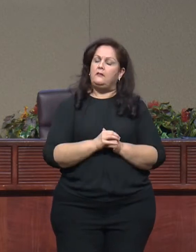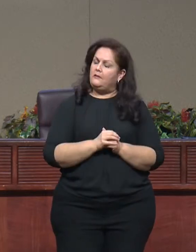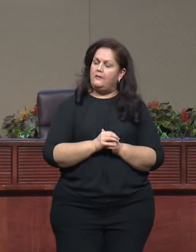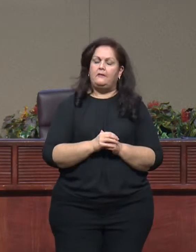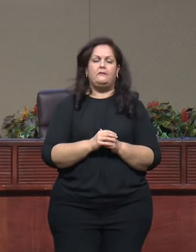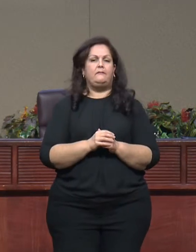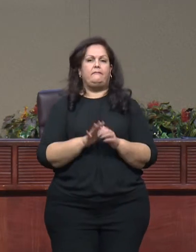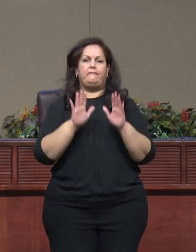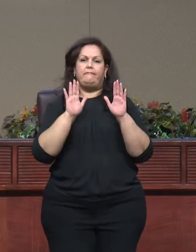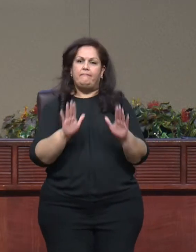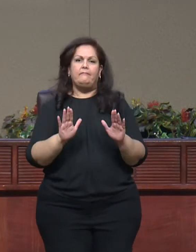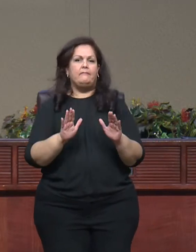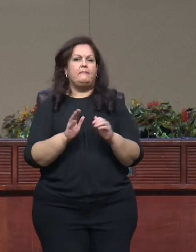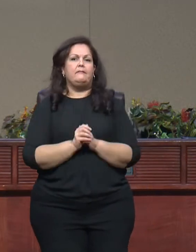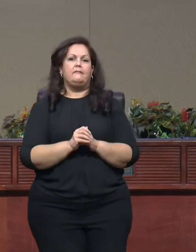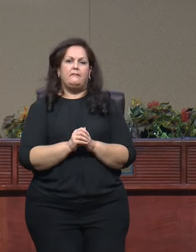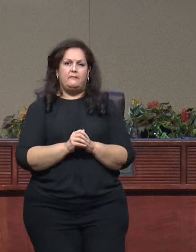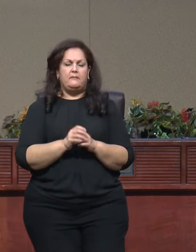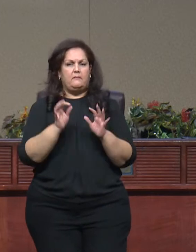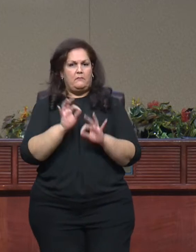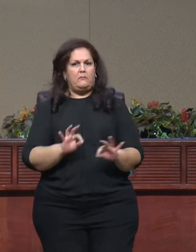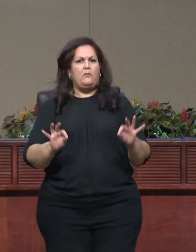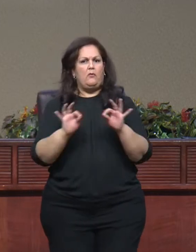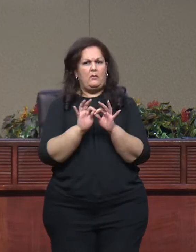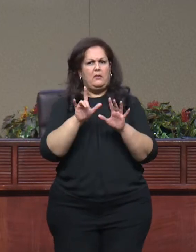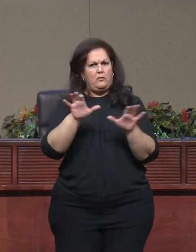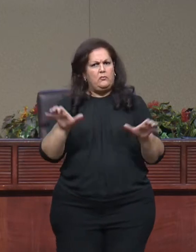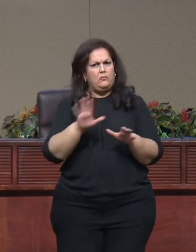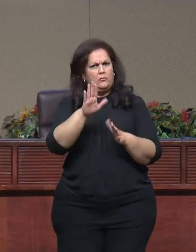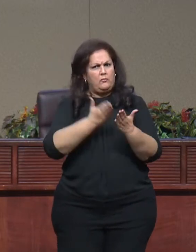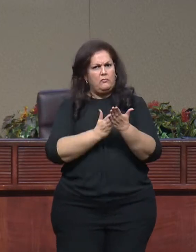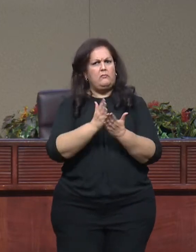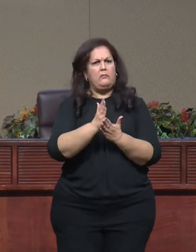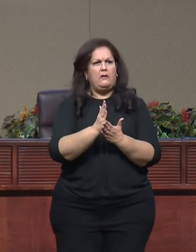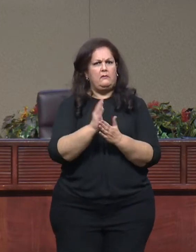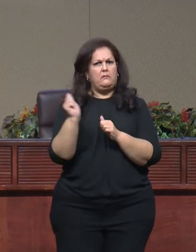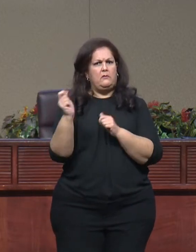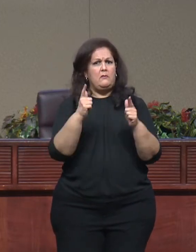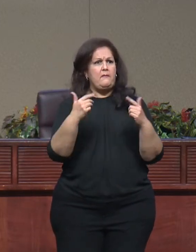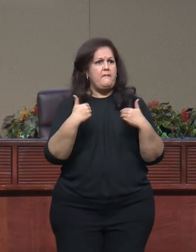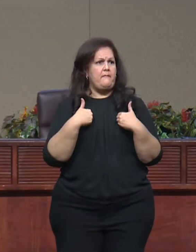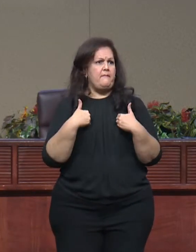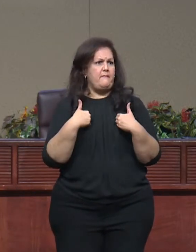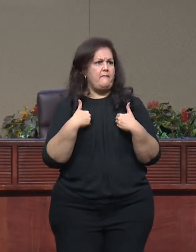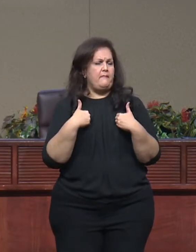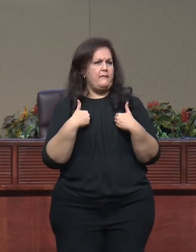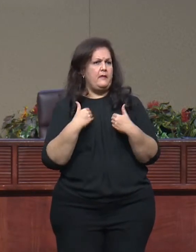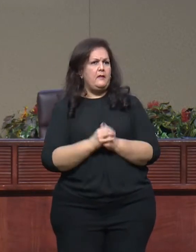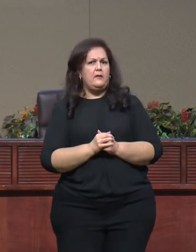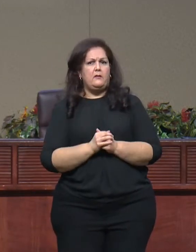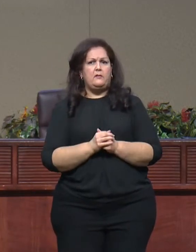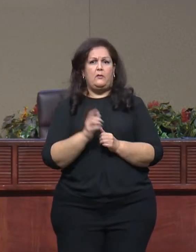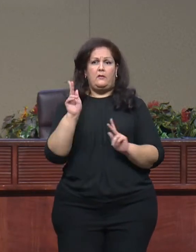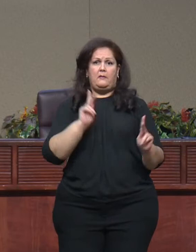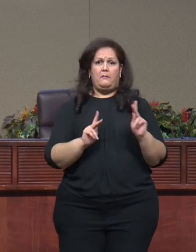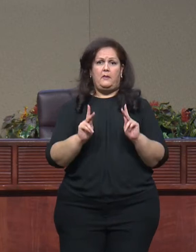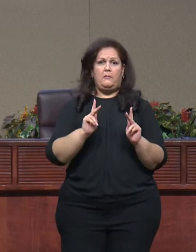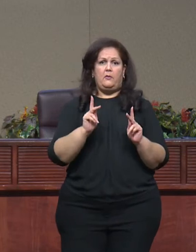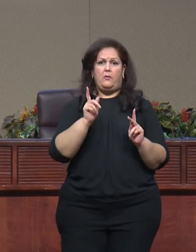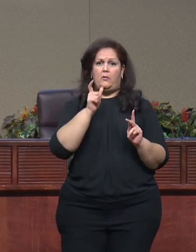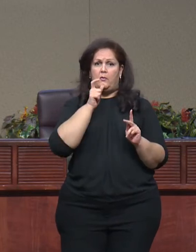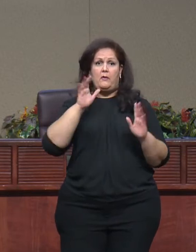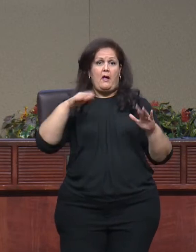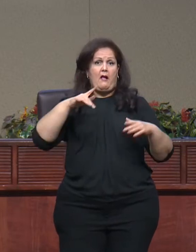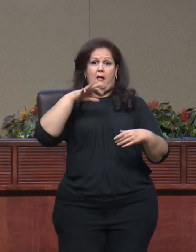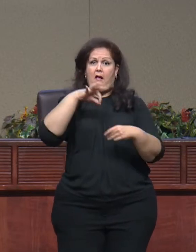is getting out and exercising that right that we all have. And so to our residents who have not voted, we